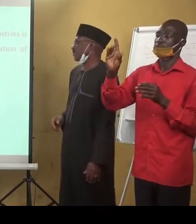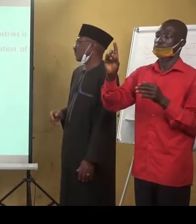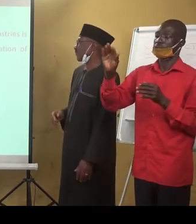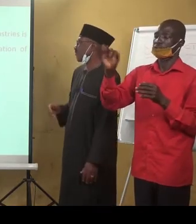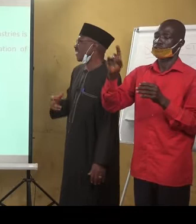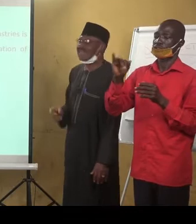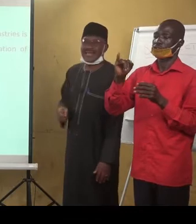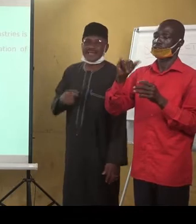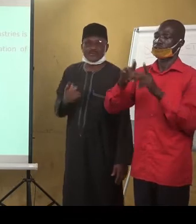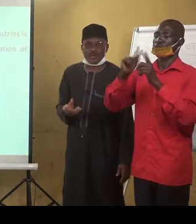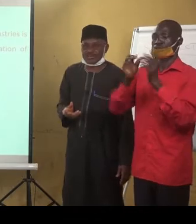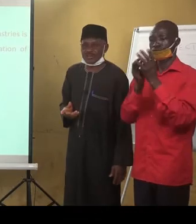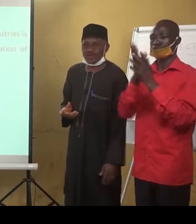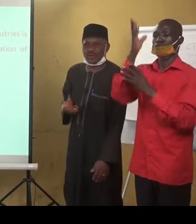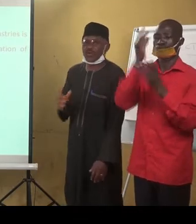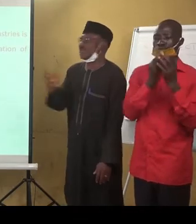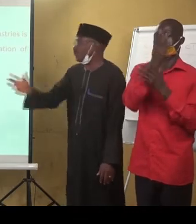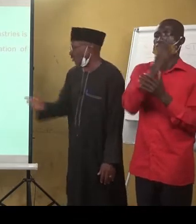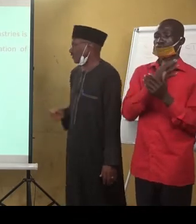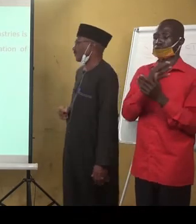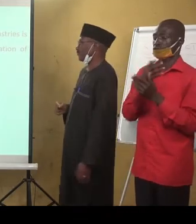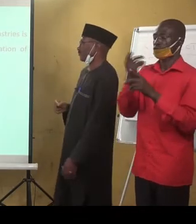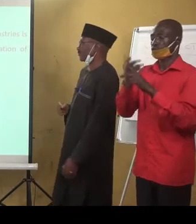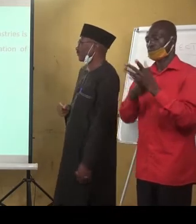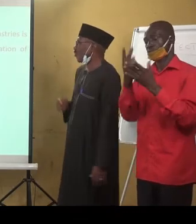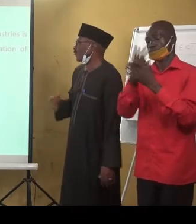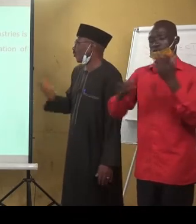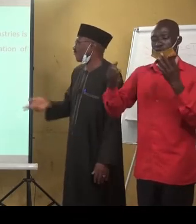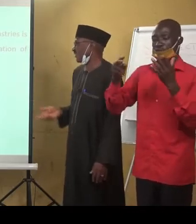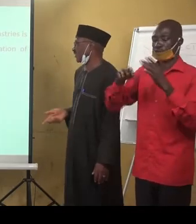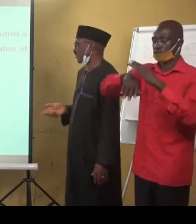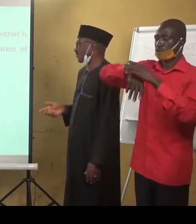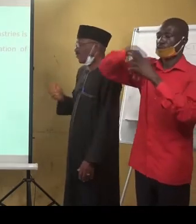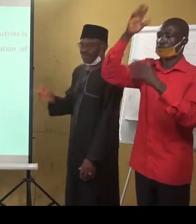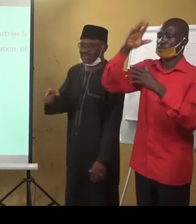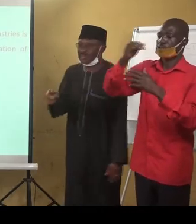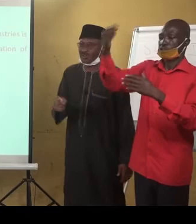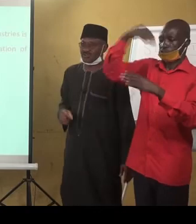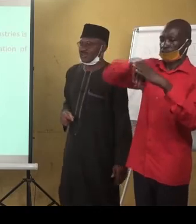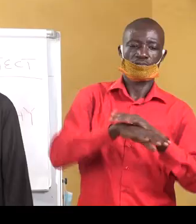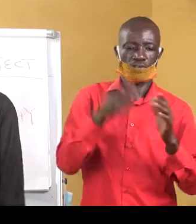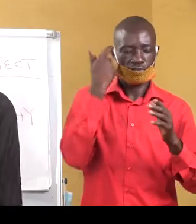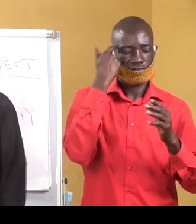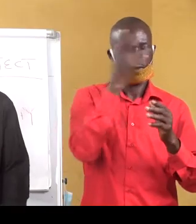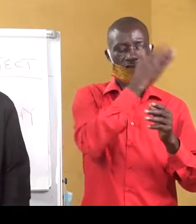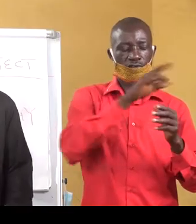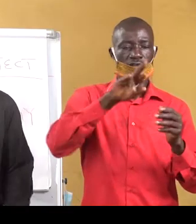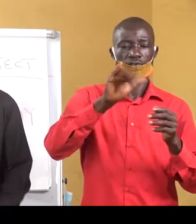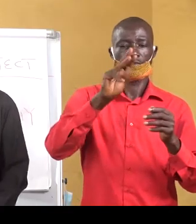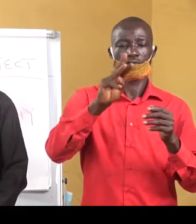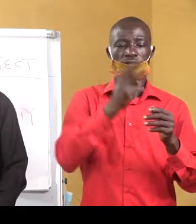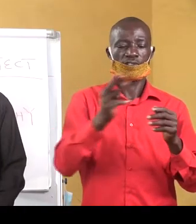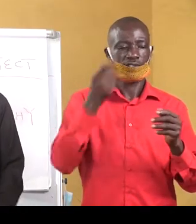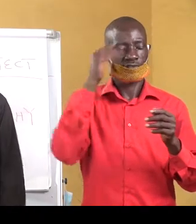enhanced from either export or import of raw materials for the industries. For